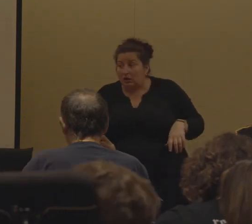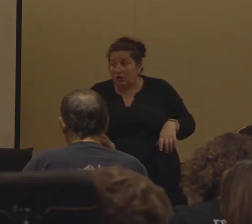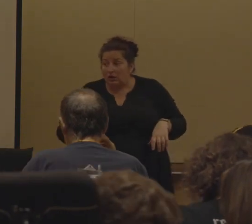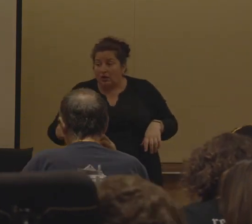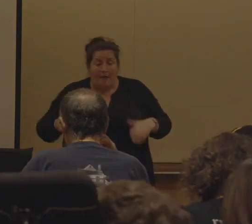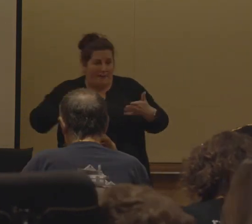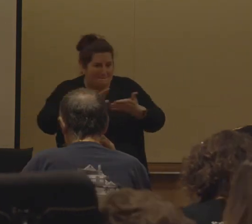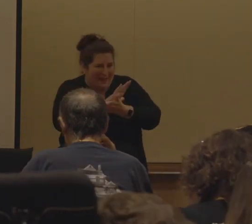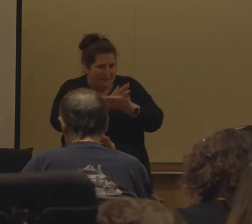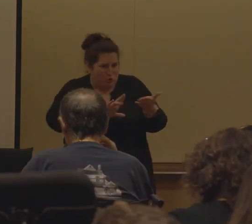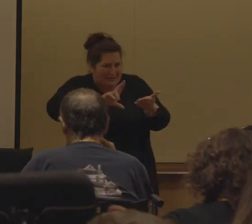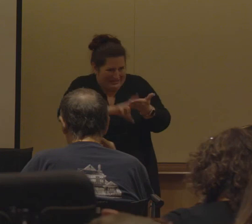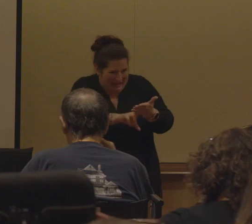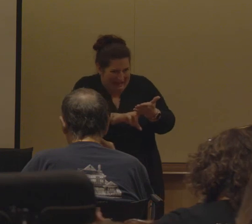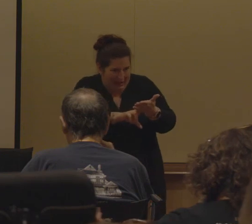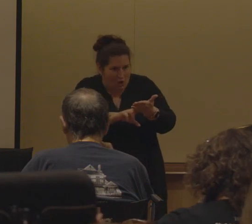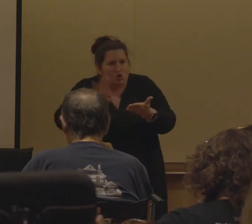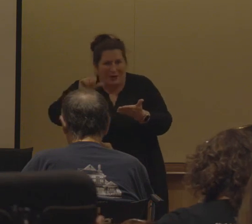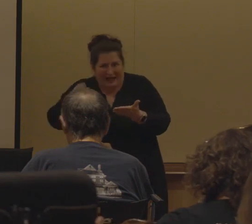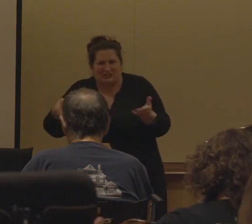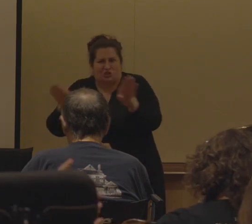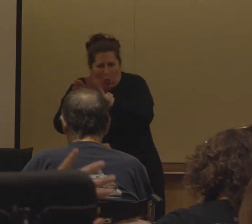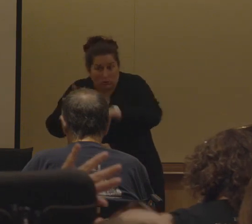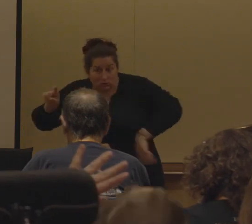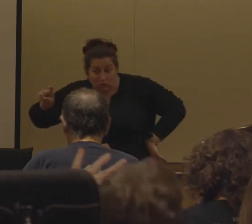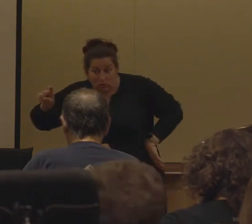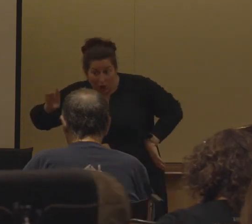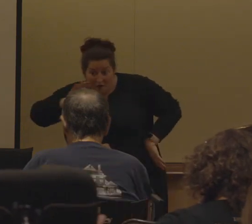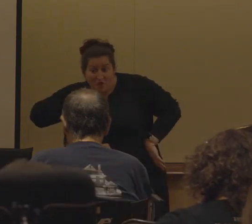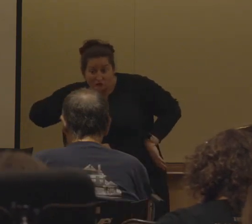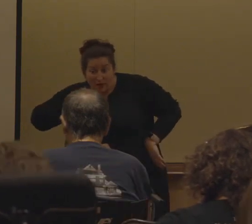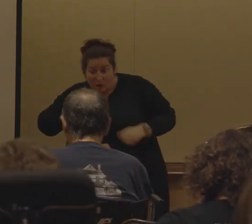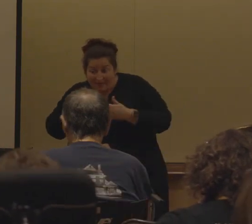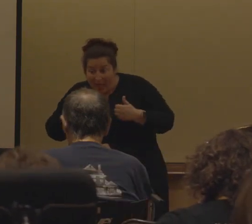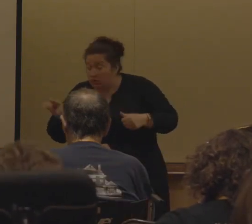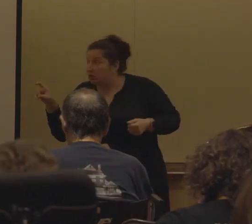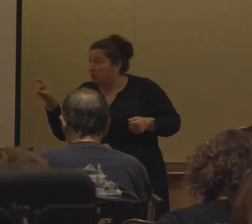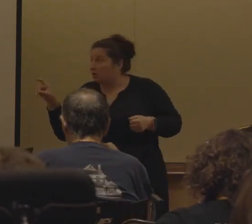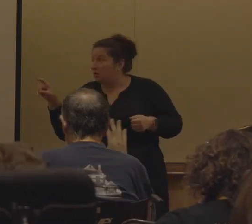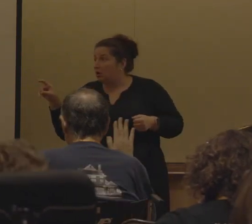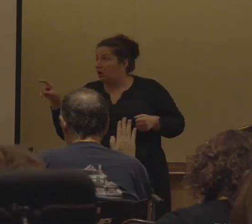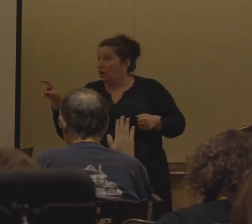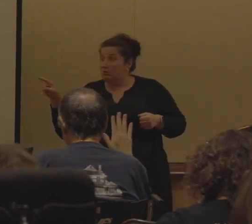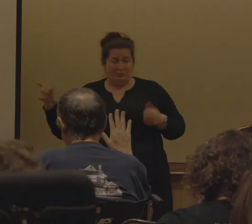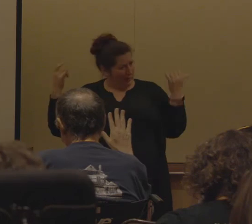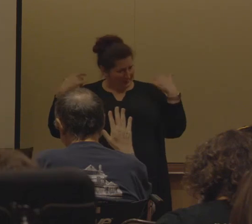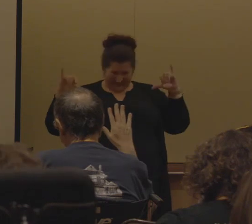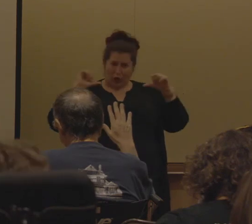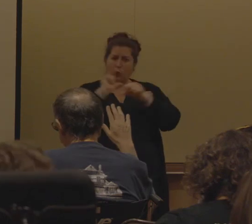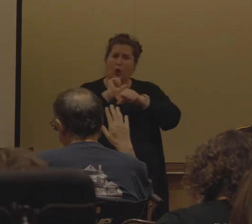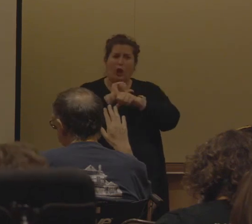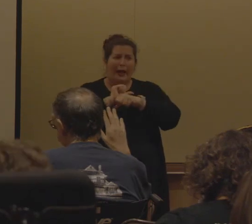apron to sign saying that your case is closed? That's the job that you have right now. I haven't, but I'm still